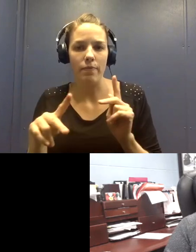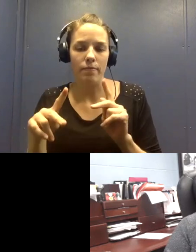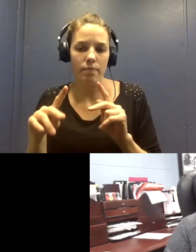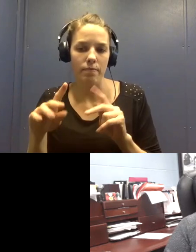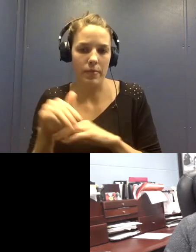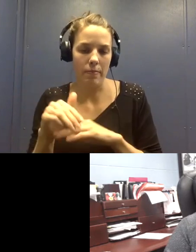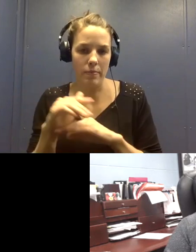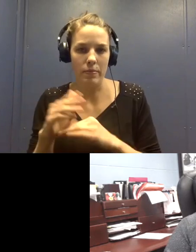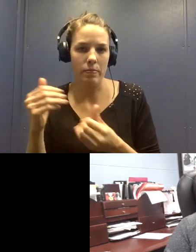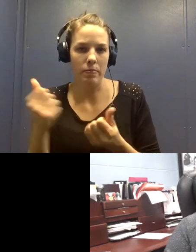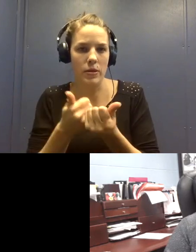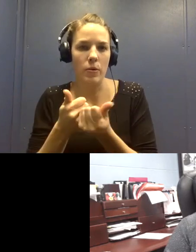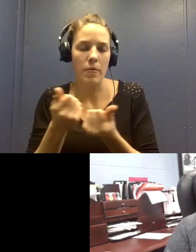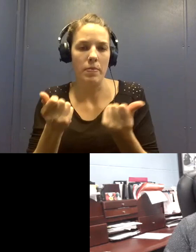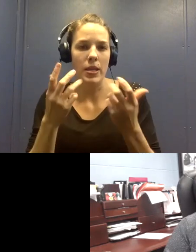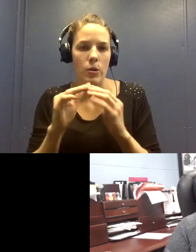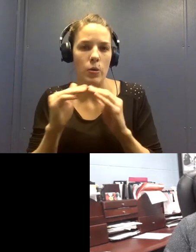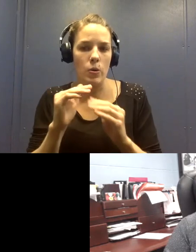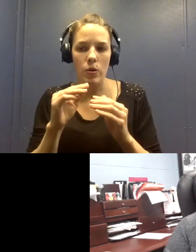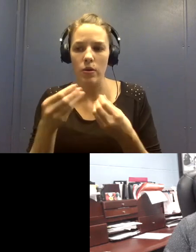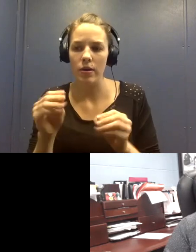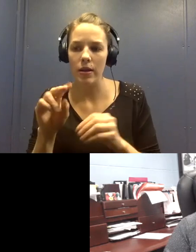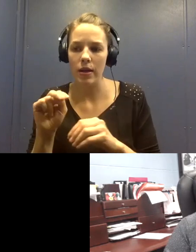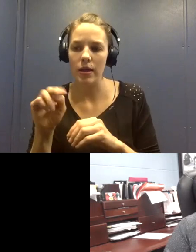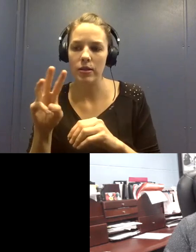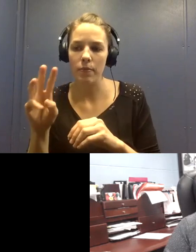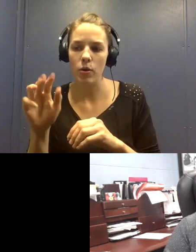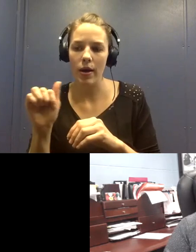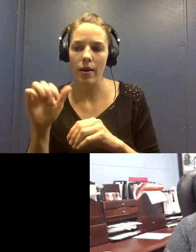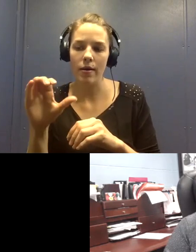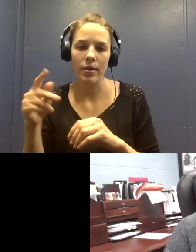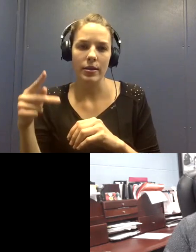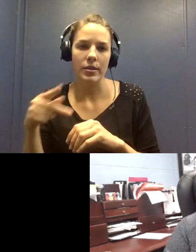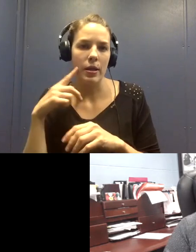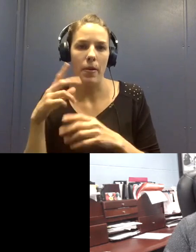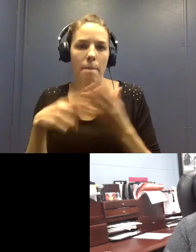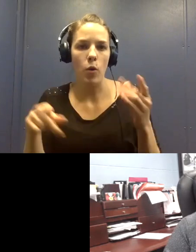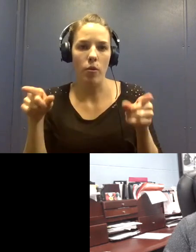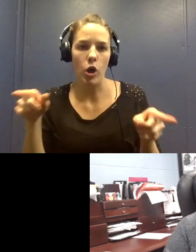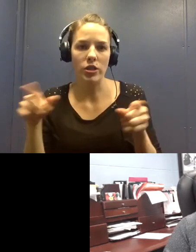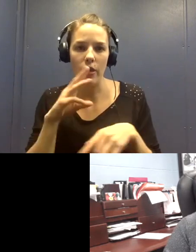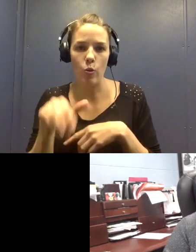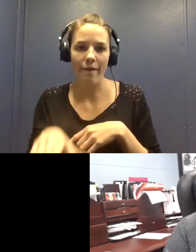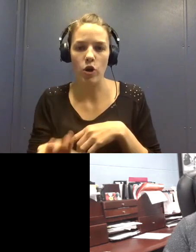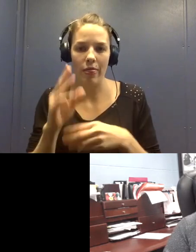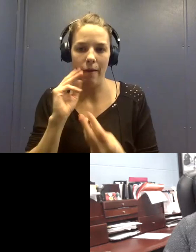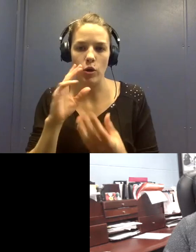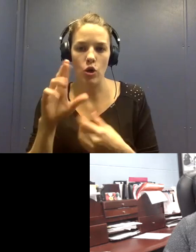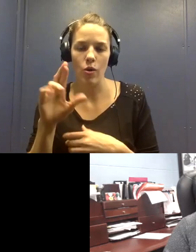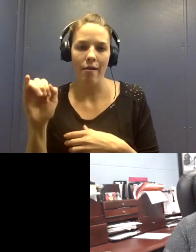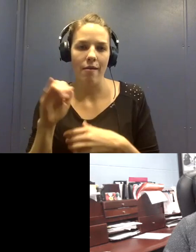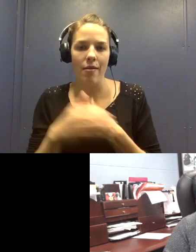of community organizations, including the NAACP on both sides of the river. There is information on the Rock Island